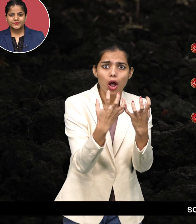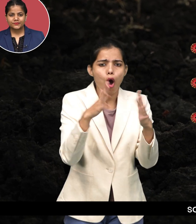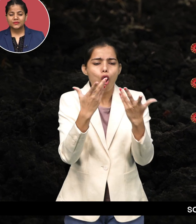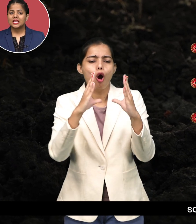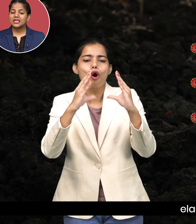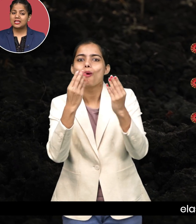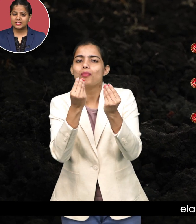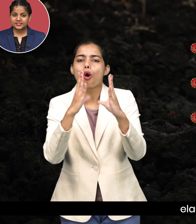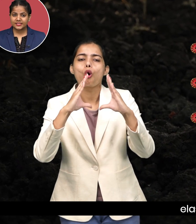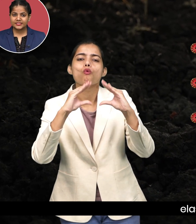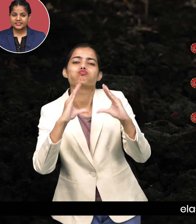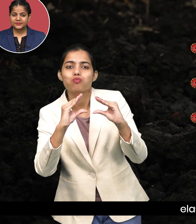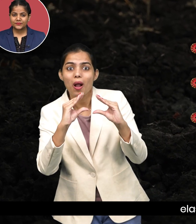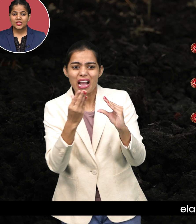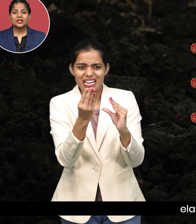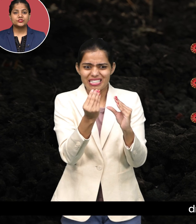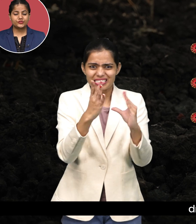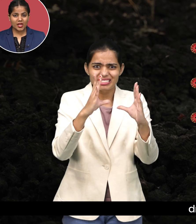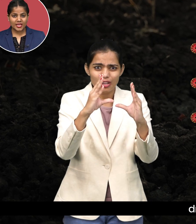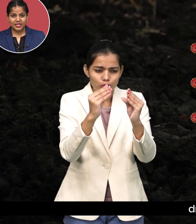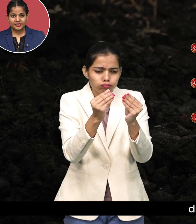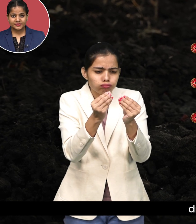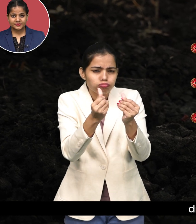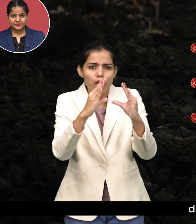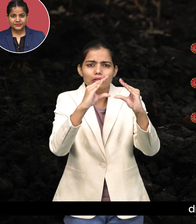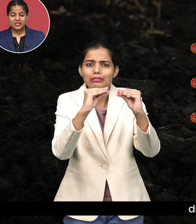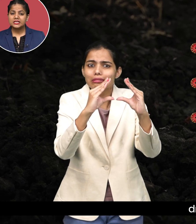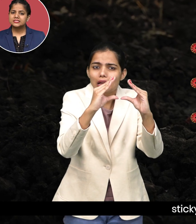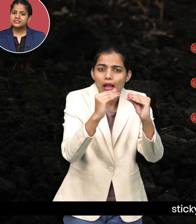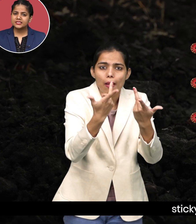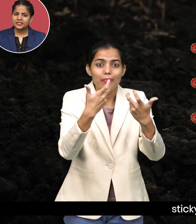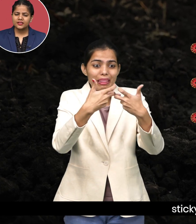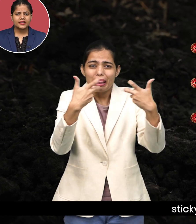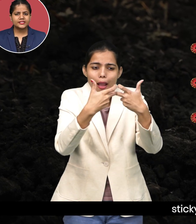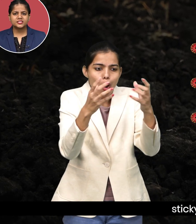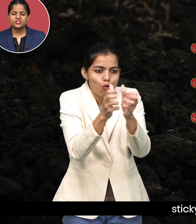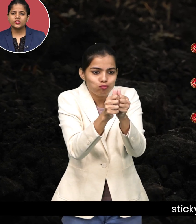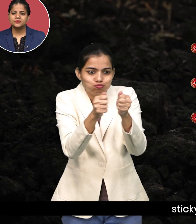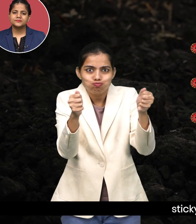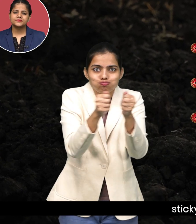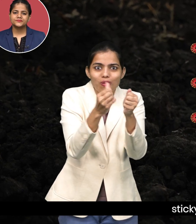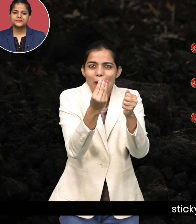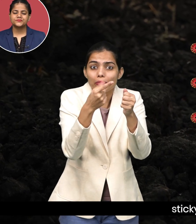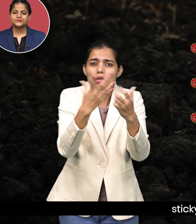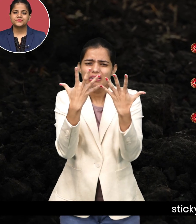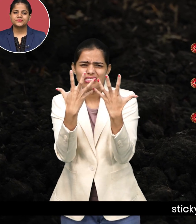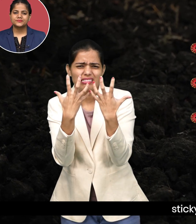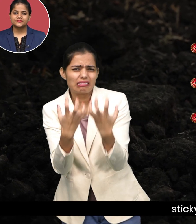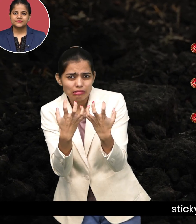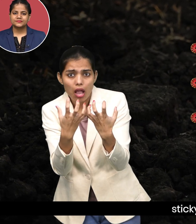soft, elastic, dry, sticky, etc.?